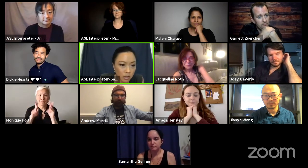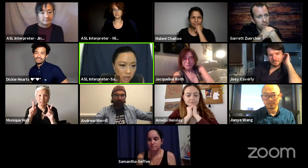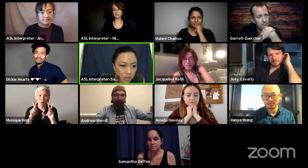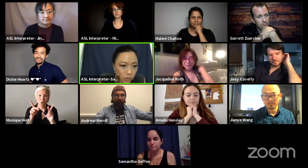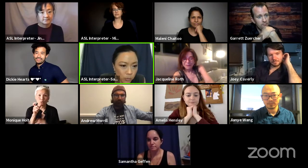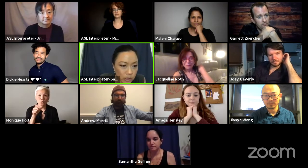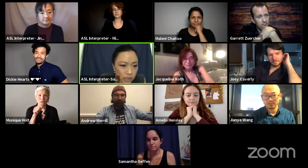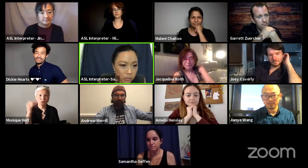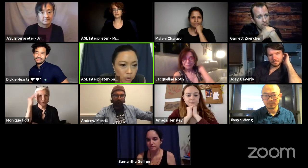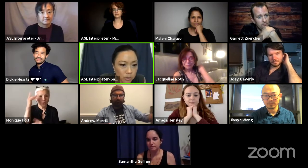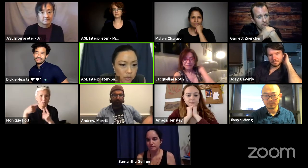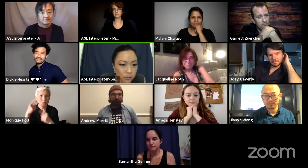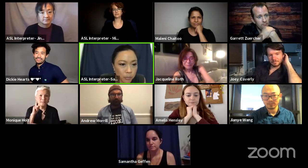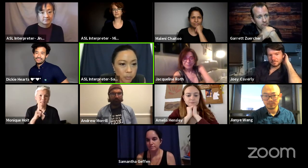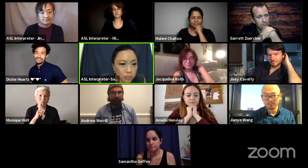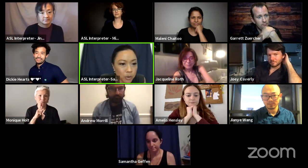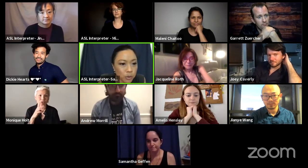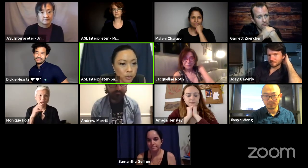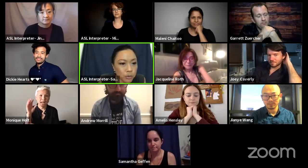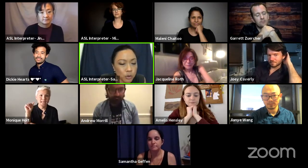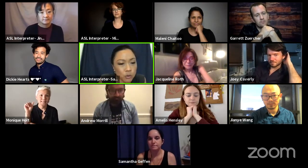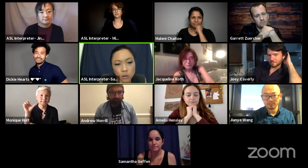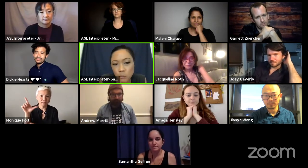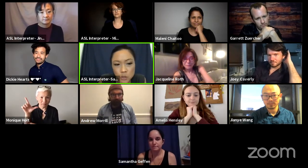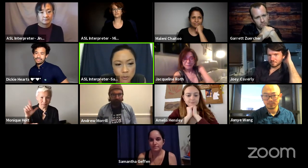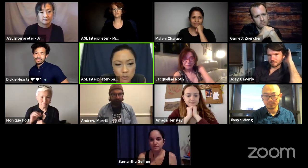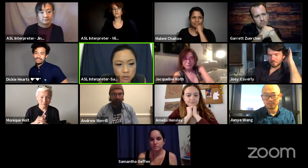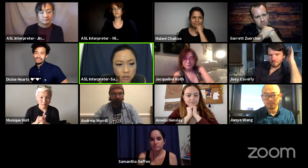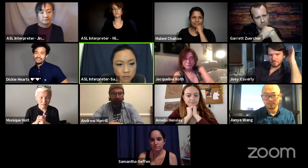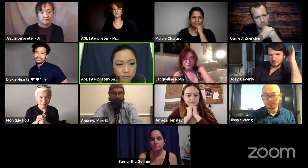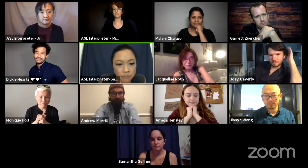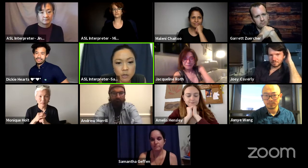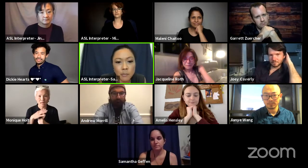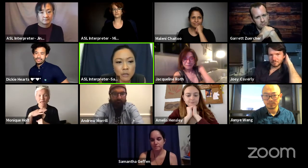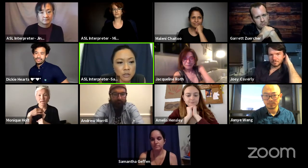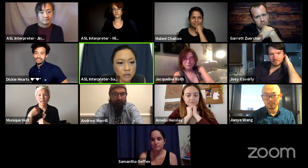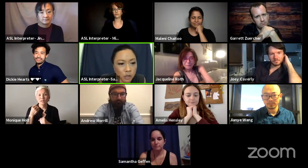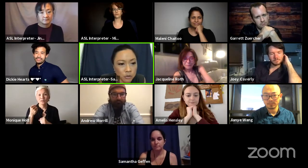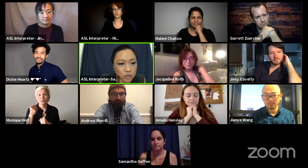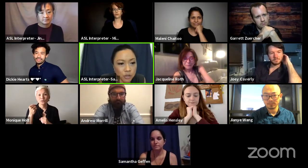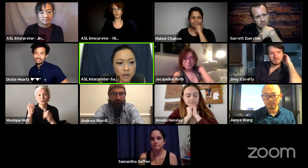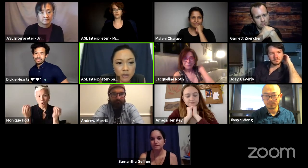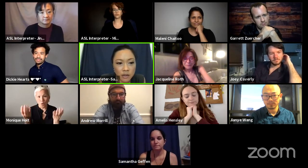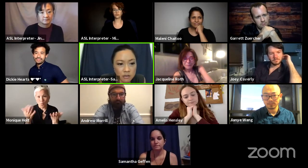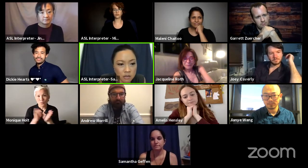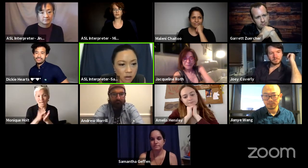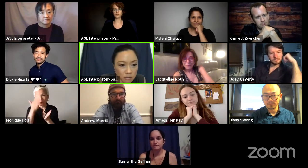Mm-hmm. So really I wrote this for people who don't know much about the deaf culture and ASL.